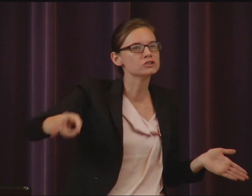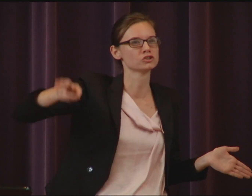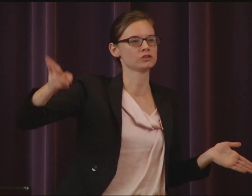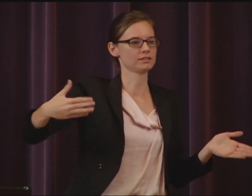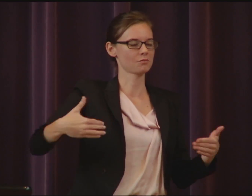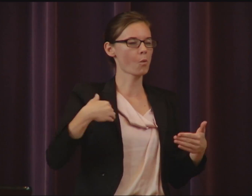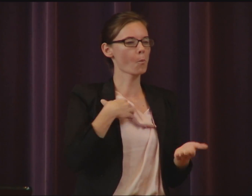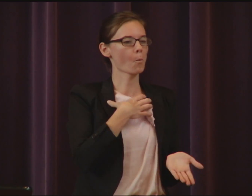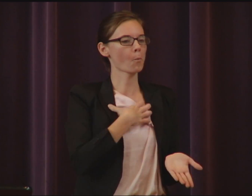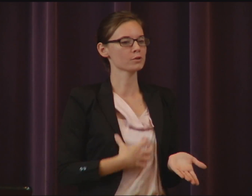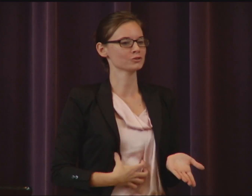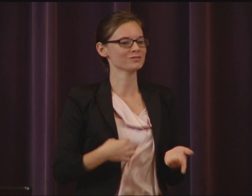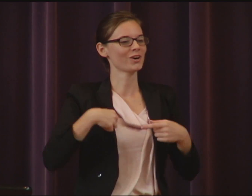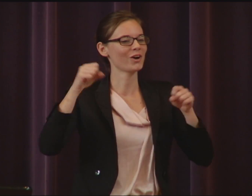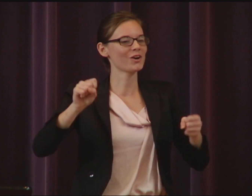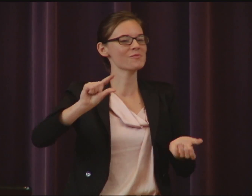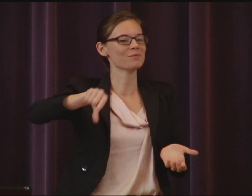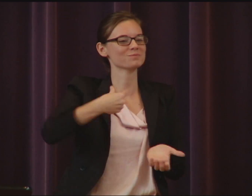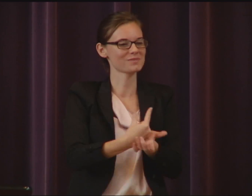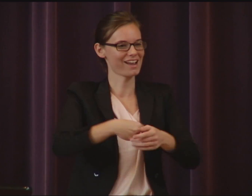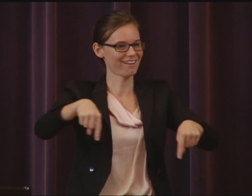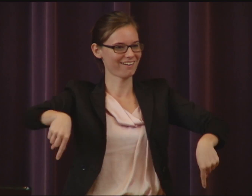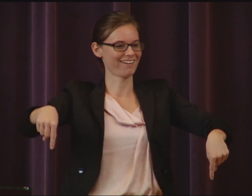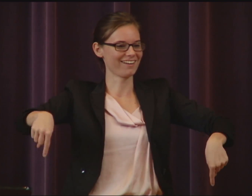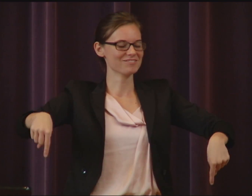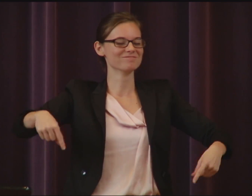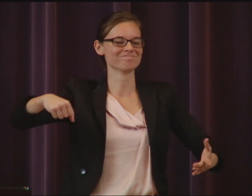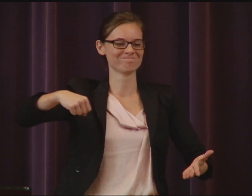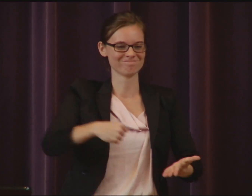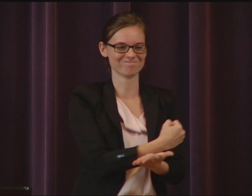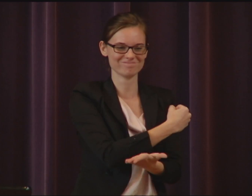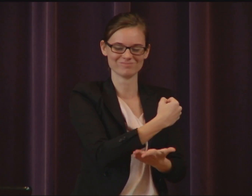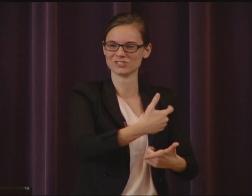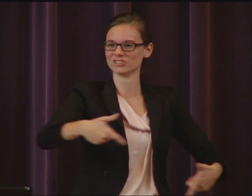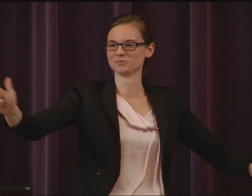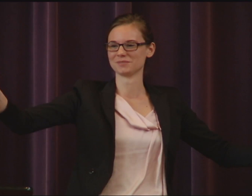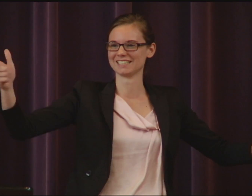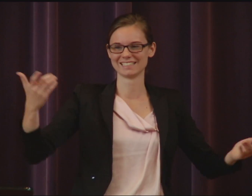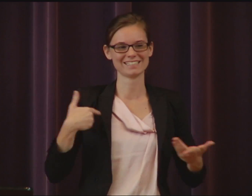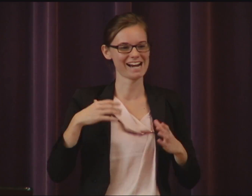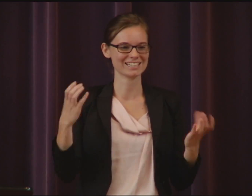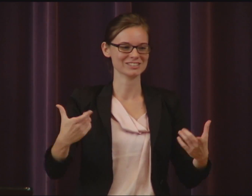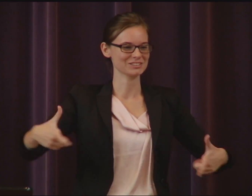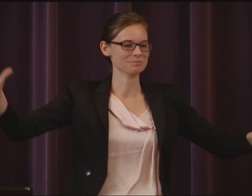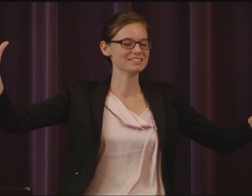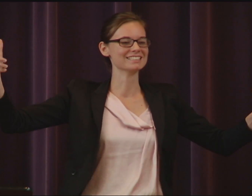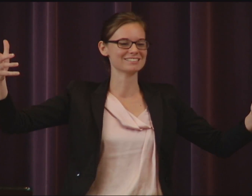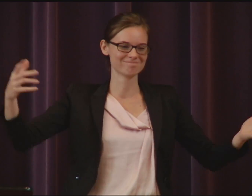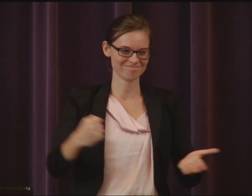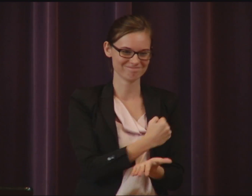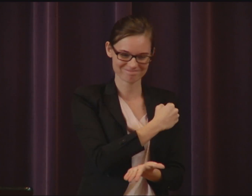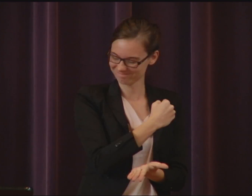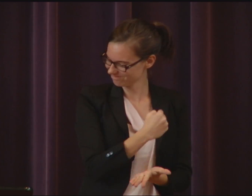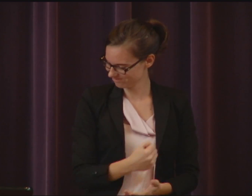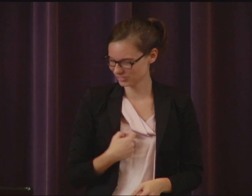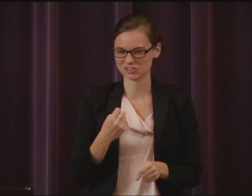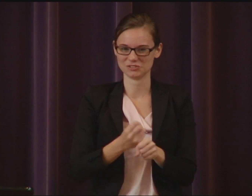to time and admired the history that had taken place here. I wish that I could be a part of the graduation ceremonies that used to happen in this